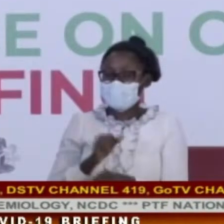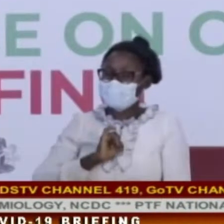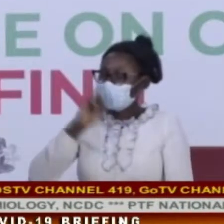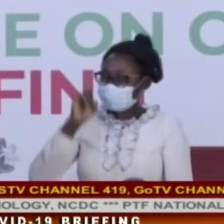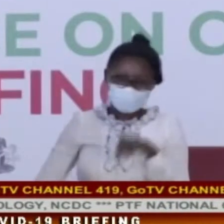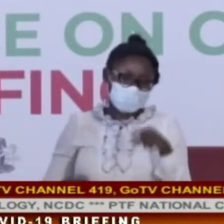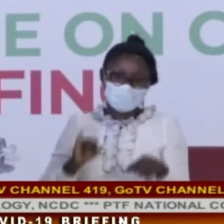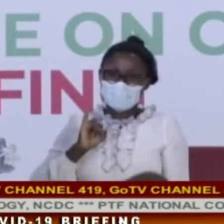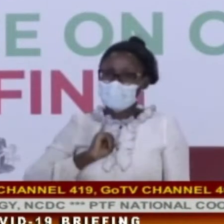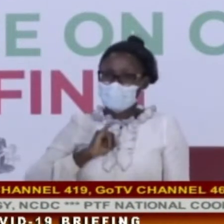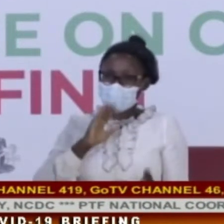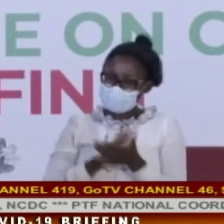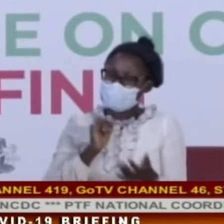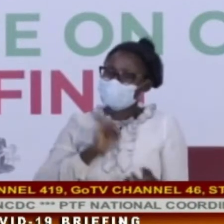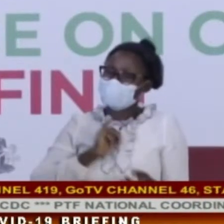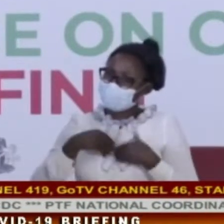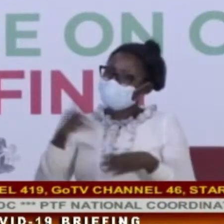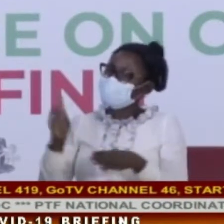Because it's a